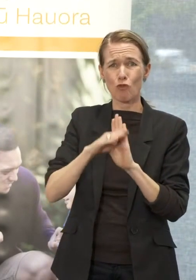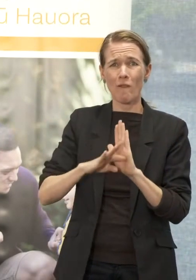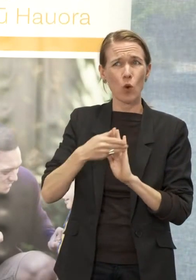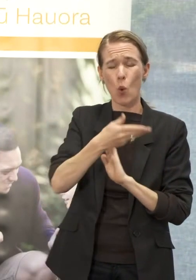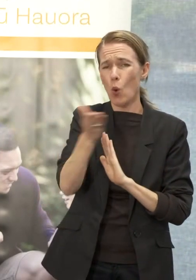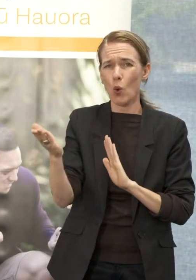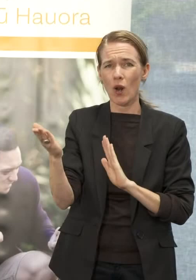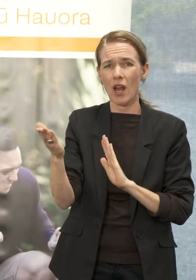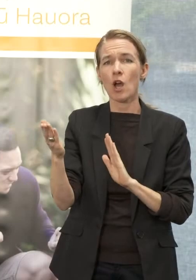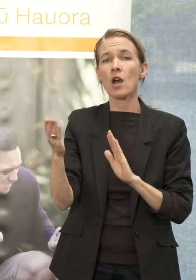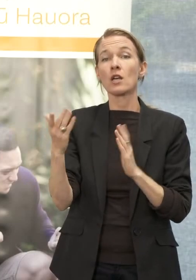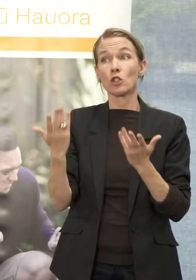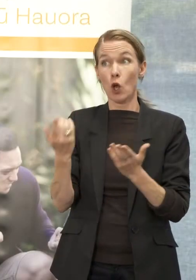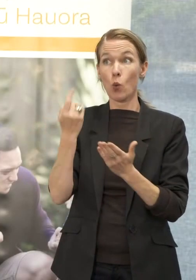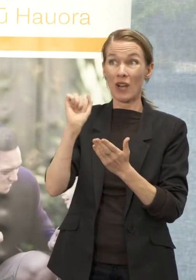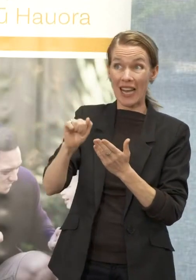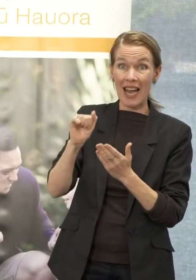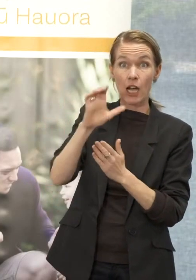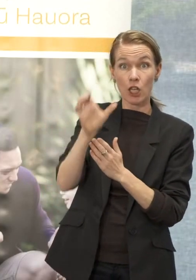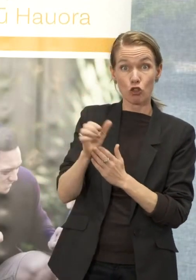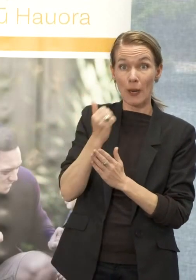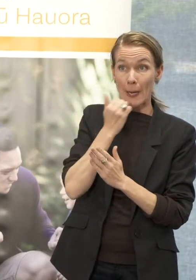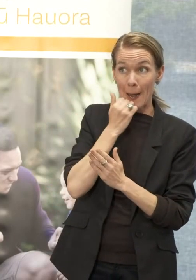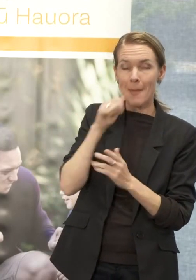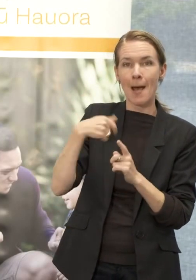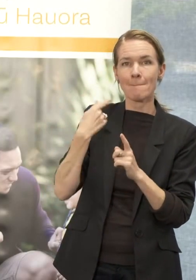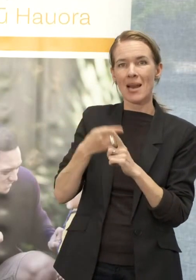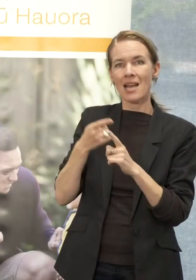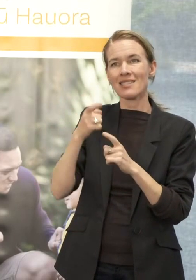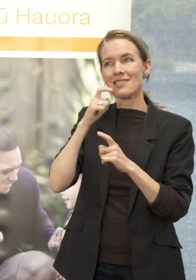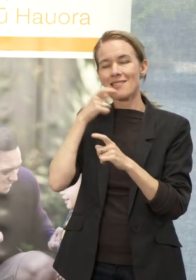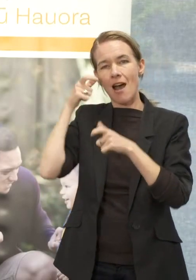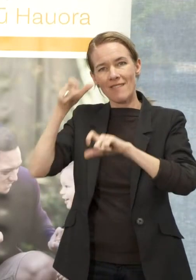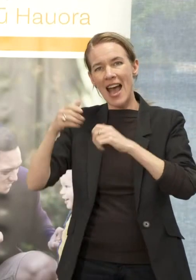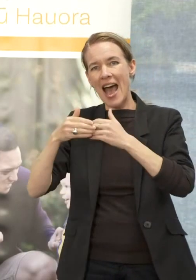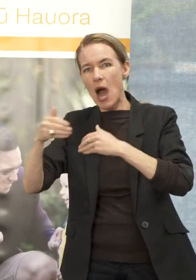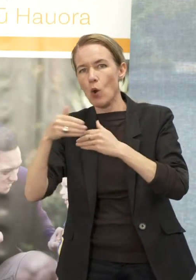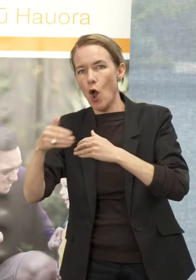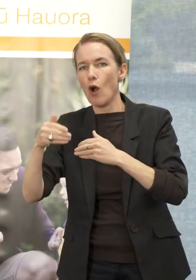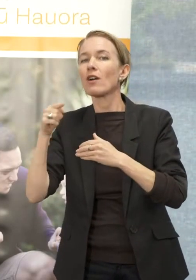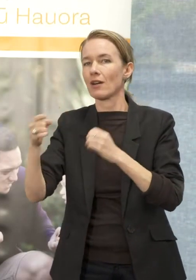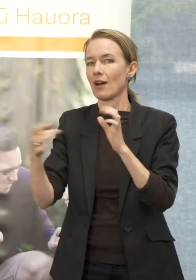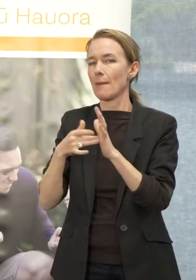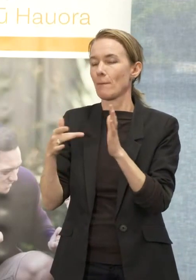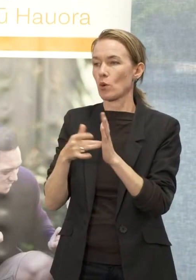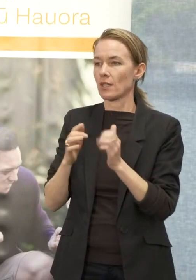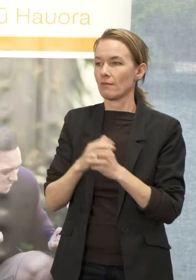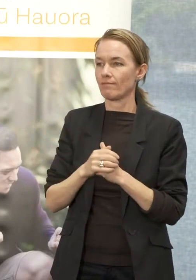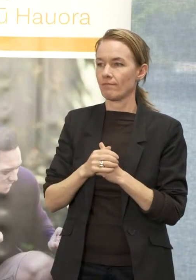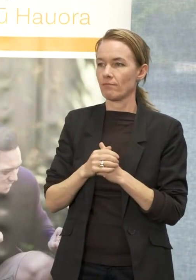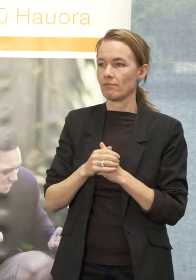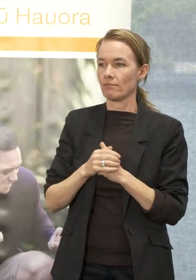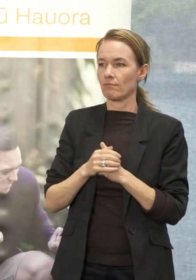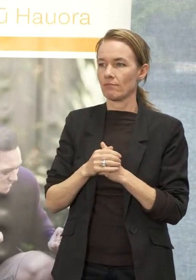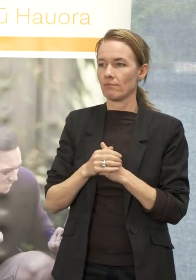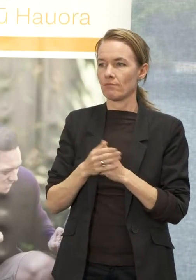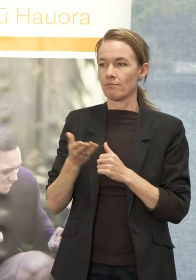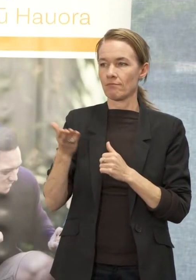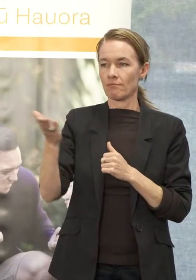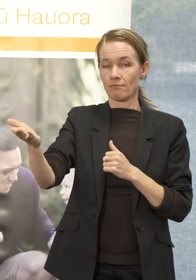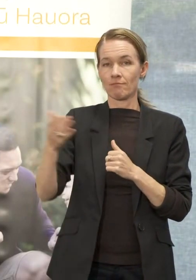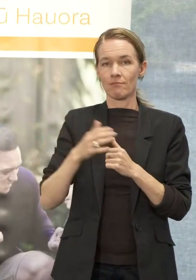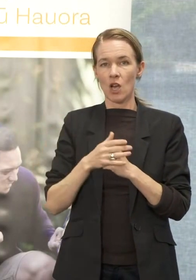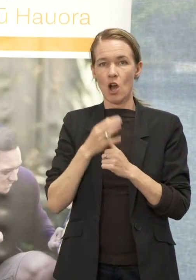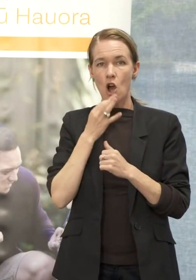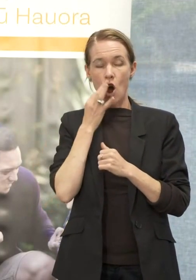actually about the nature of the stay. Are we ready to have Australian visitors come to New Zealand, and what needs to change before we're ready to allow that?